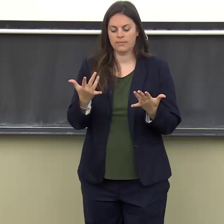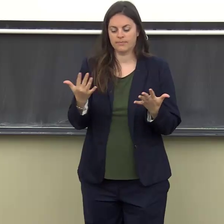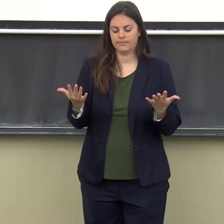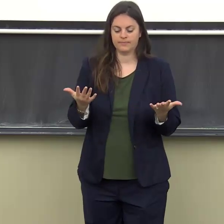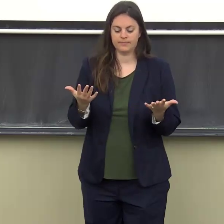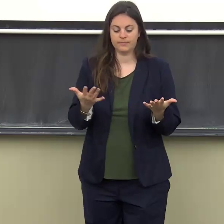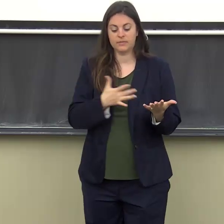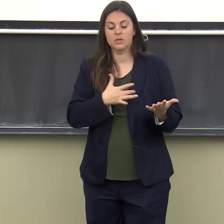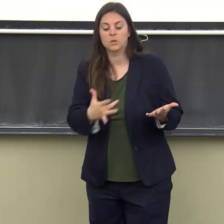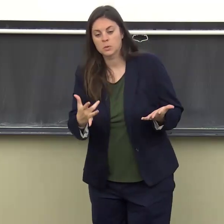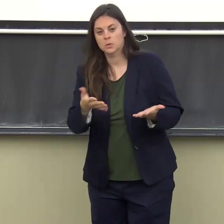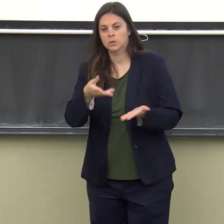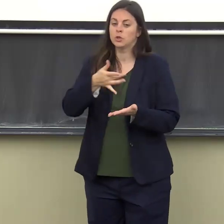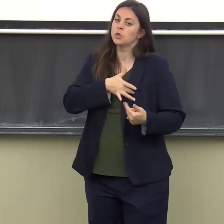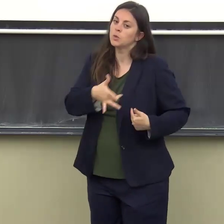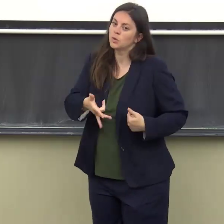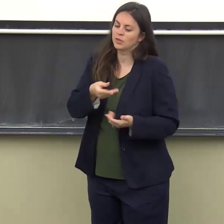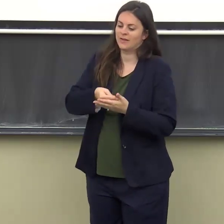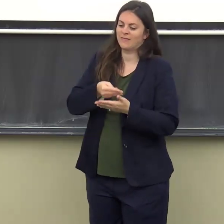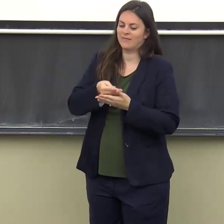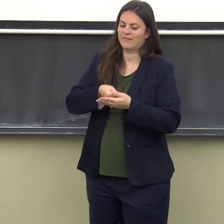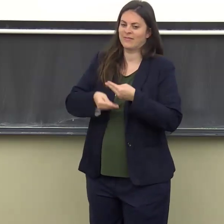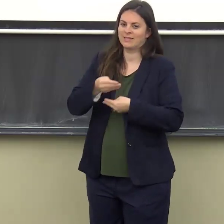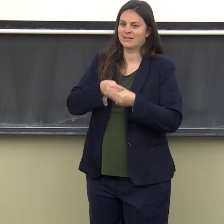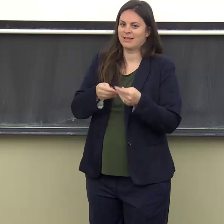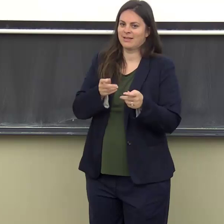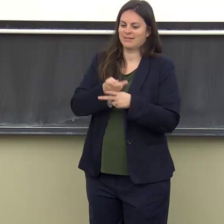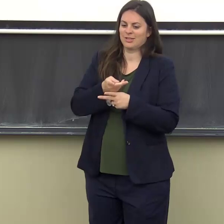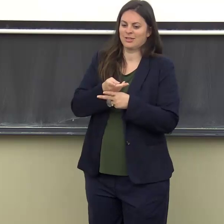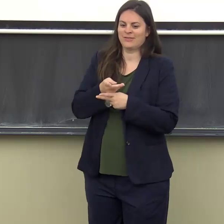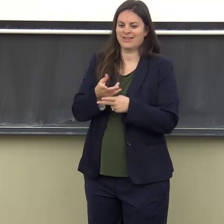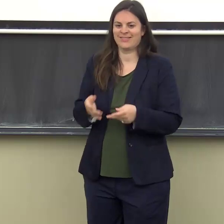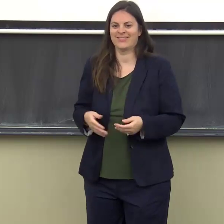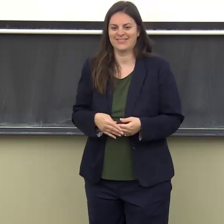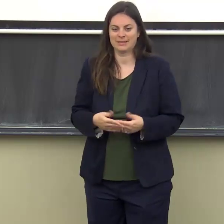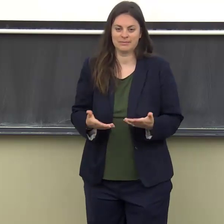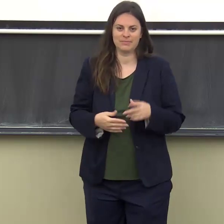usually fiscally conservative groups do that. Yeah, that's awesome.